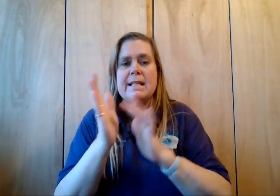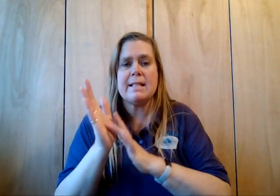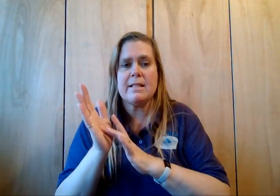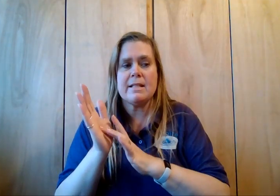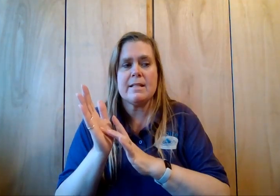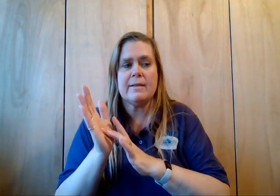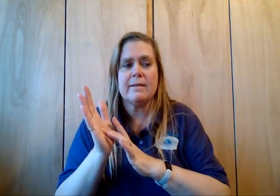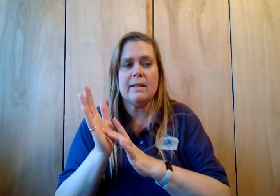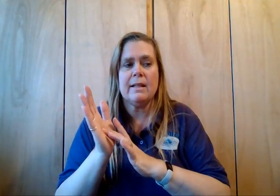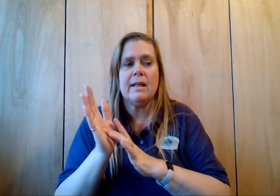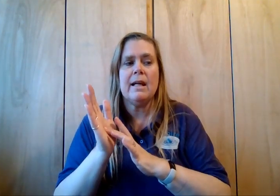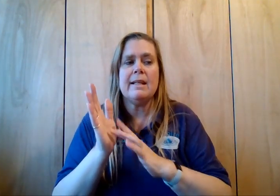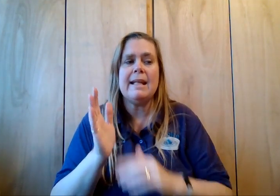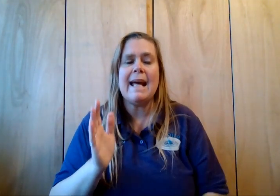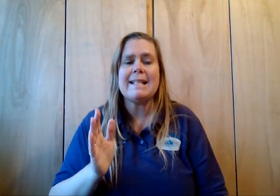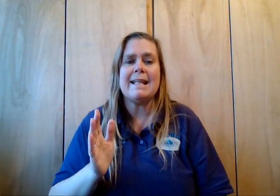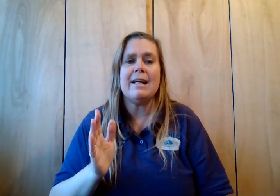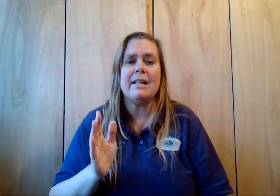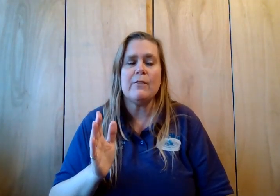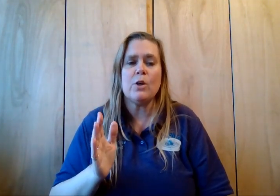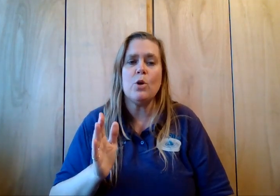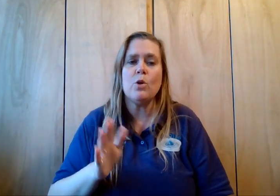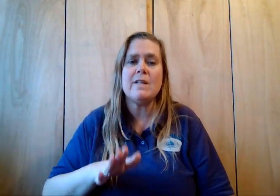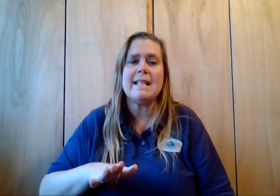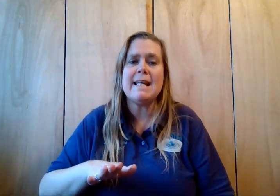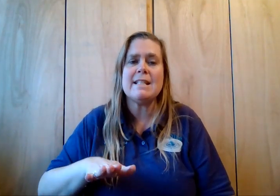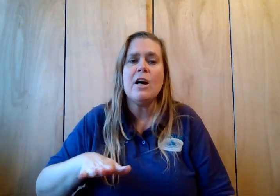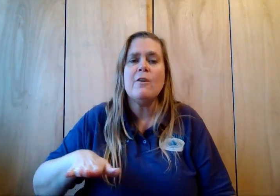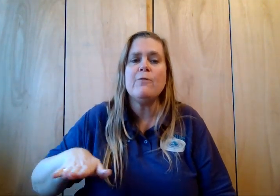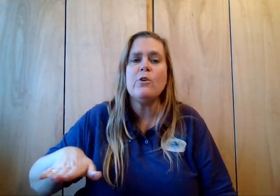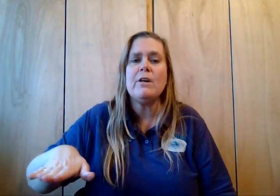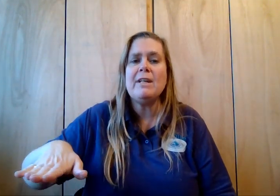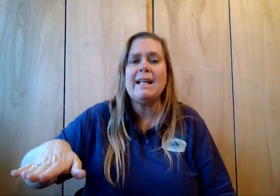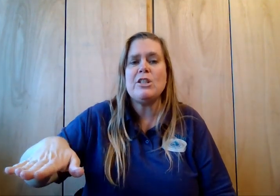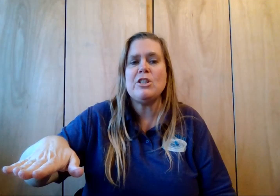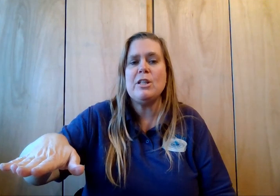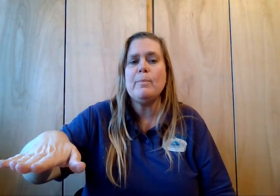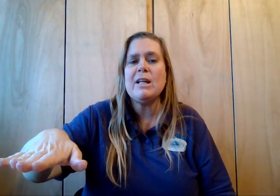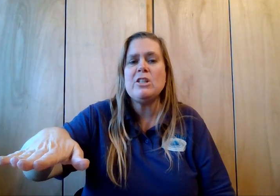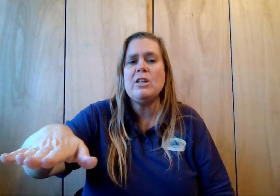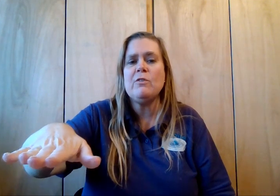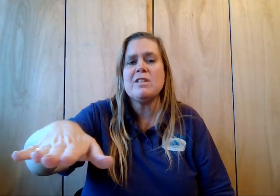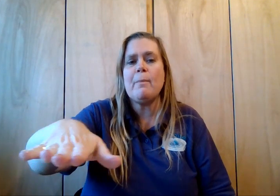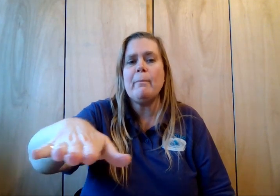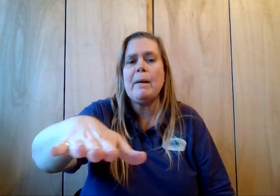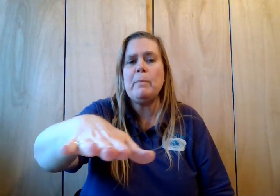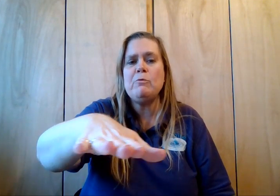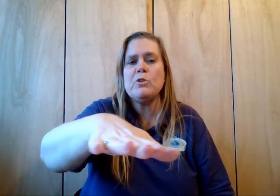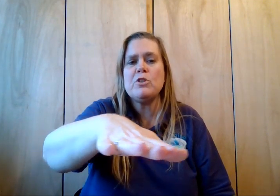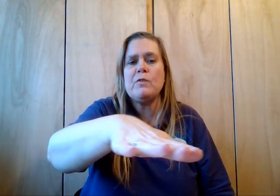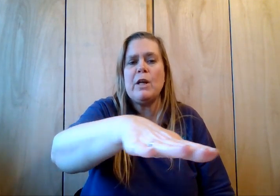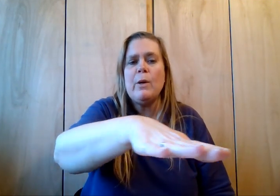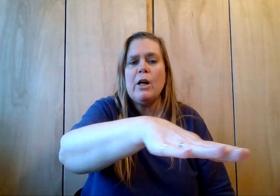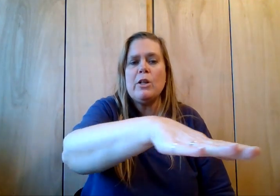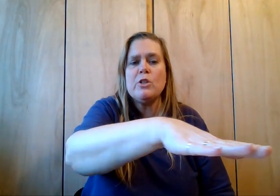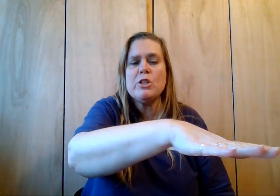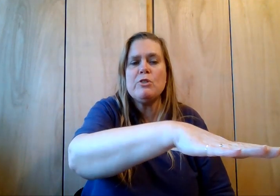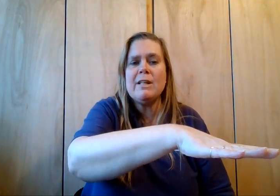Jesus. The next line of the chorus is for every nation. You imagine you've got a map in front of you and you're just running your